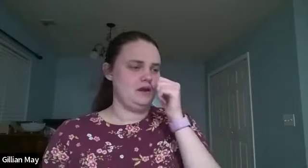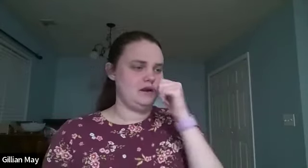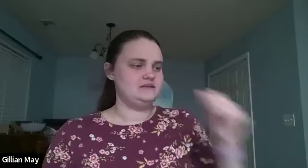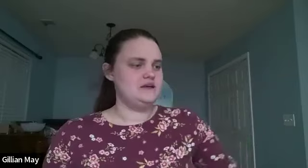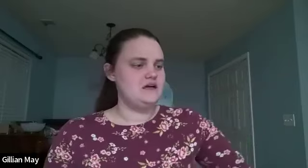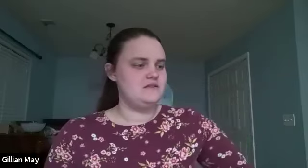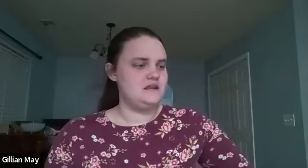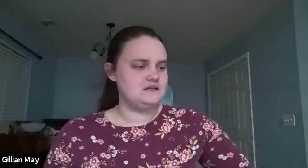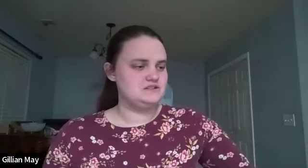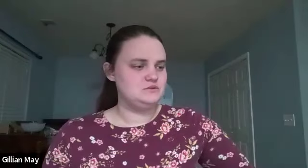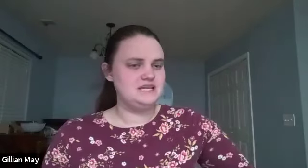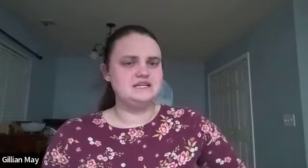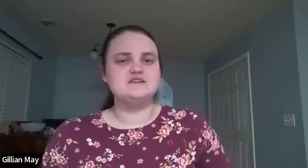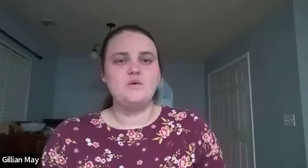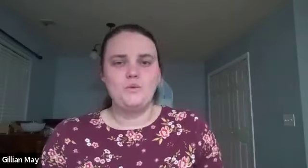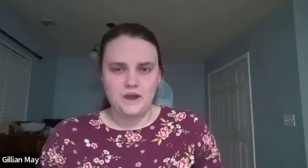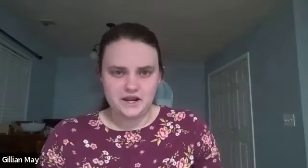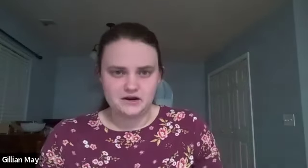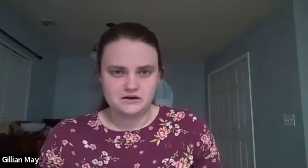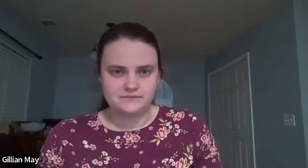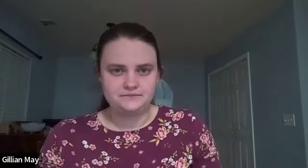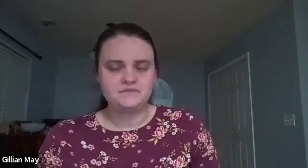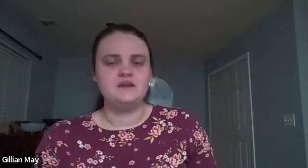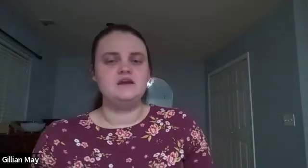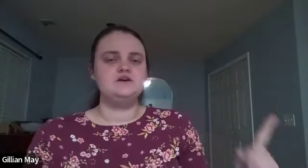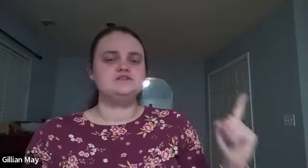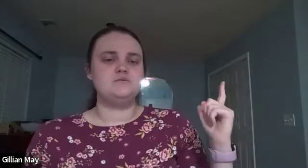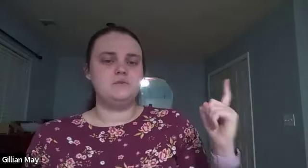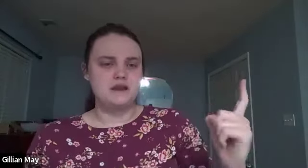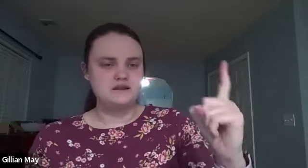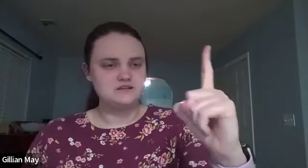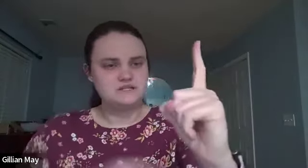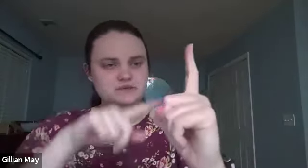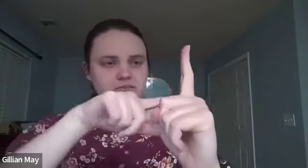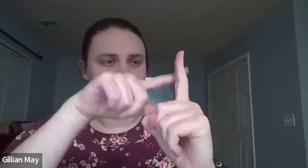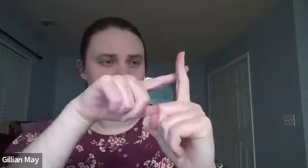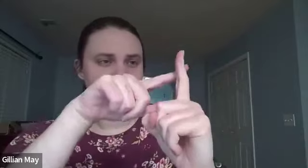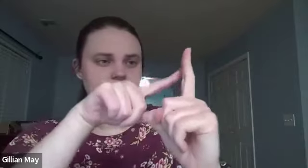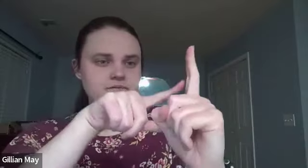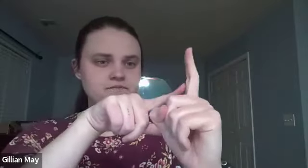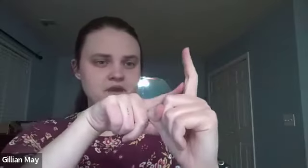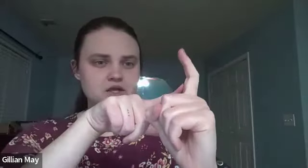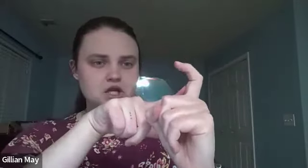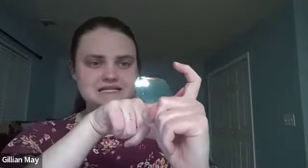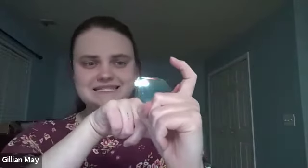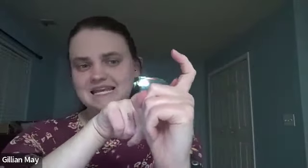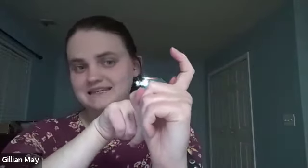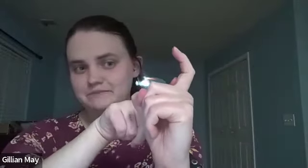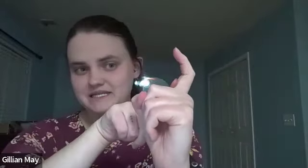All right. The next one is where. So where is going to be a pointer finger. You're going to slightly bend